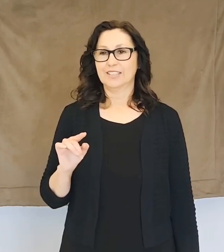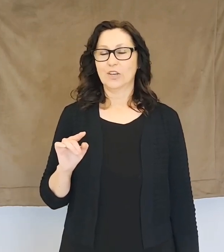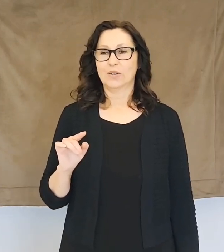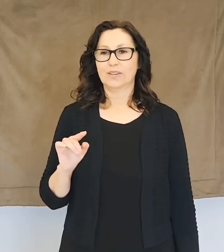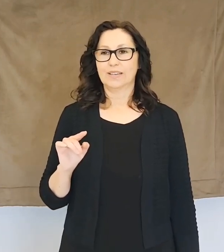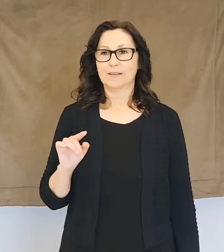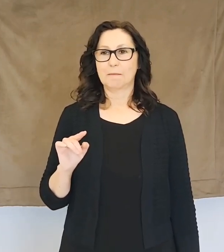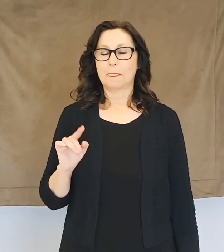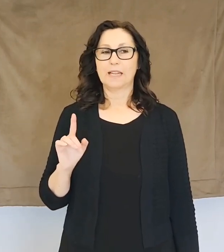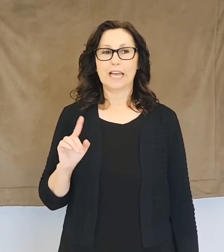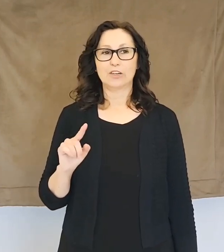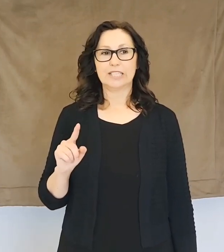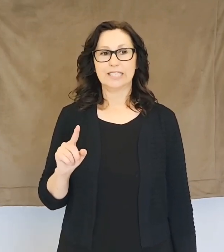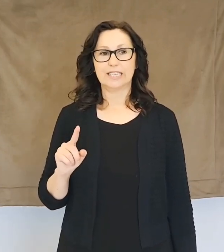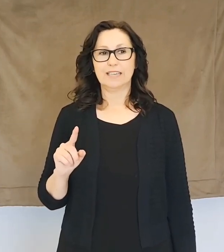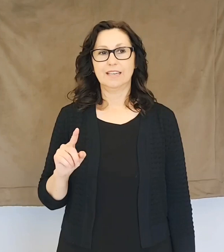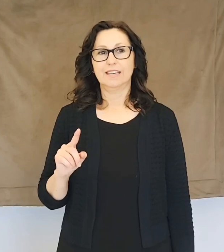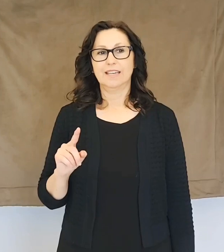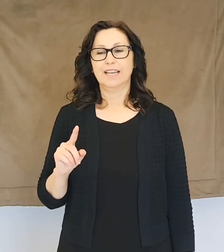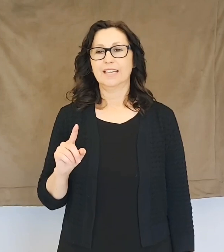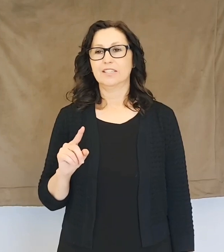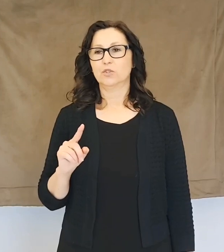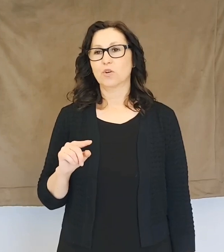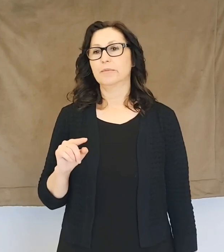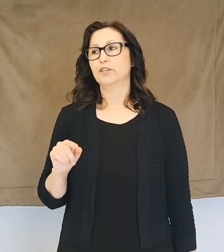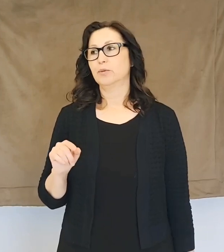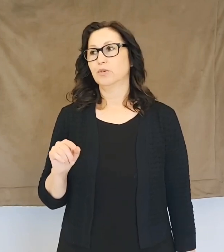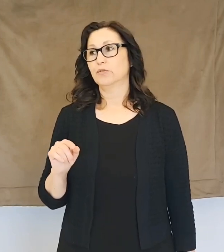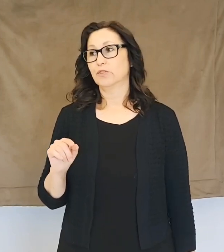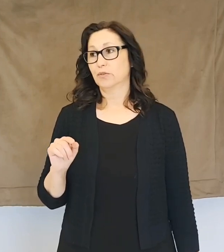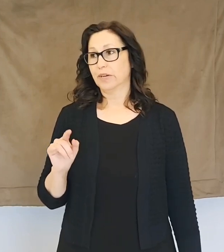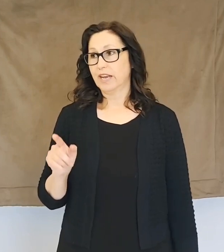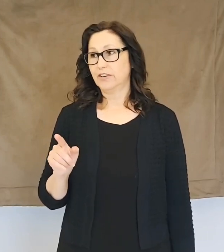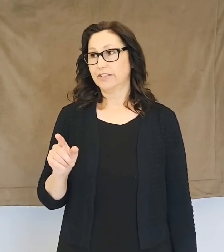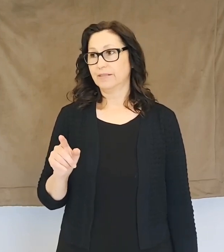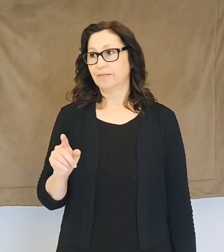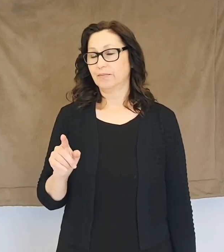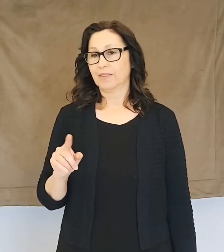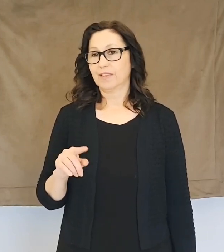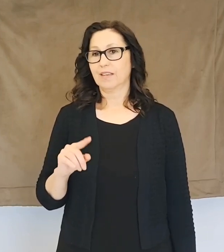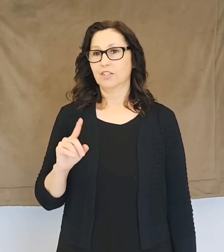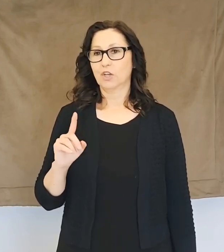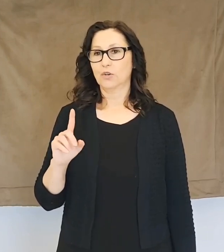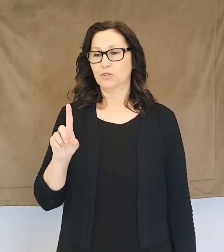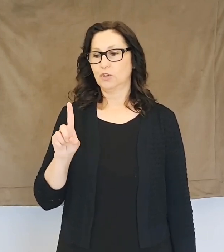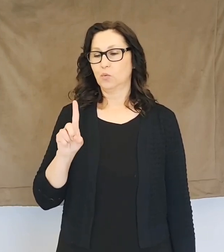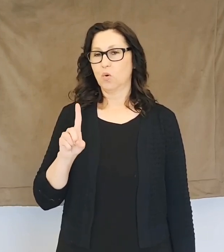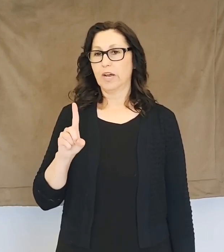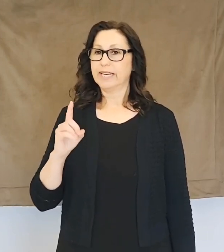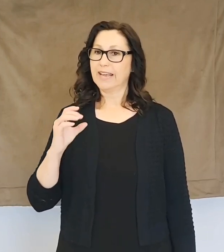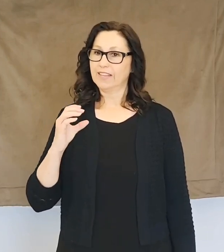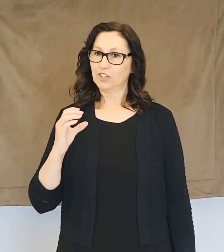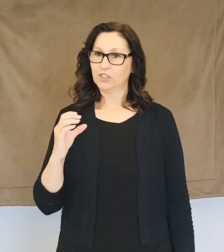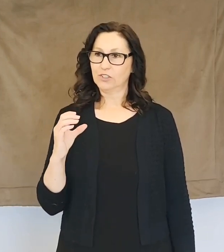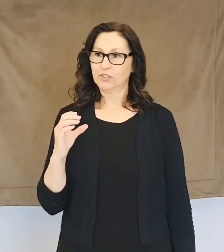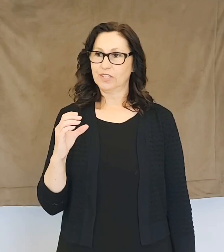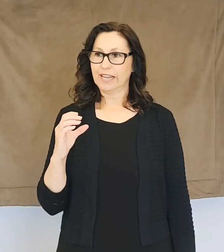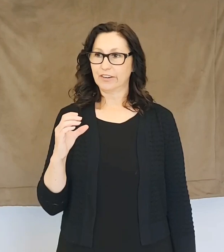think so the letter C is the Roman numeral for 100. So you do 1, and then you do the letter